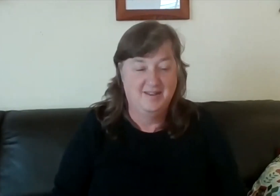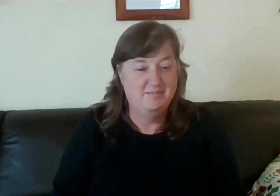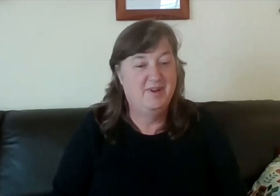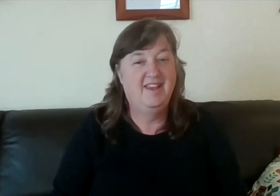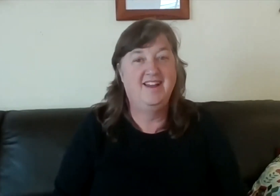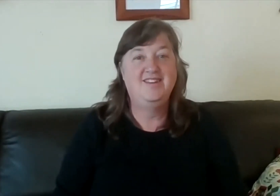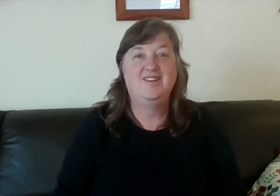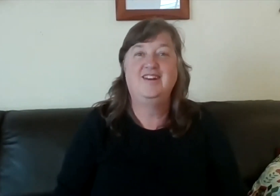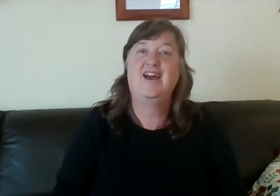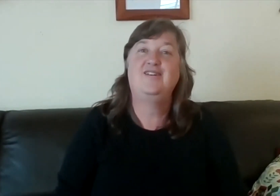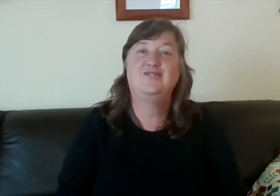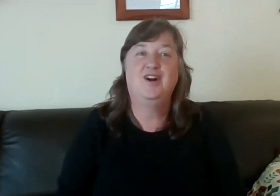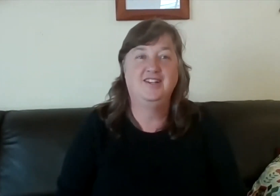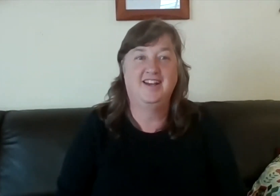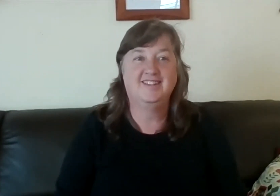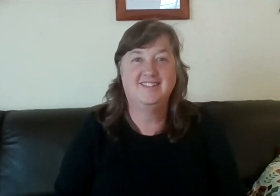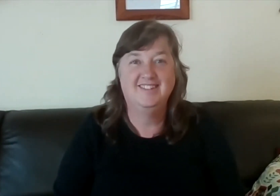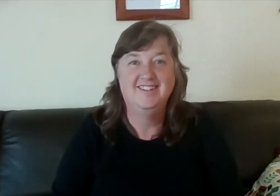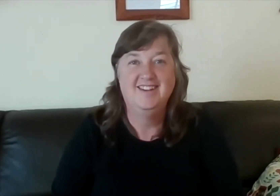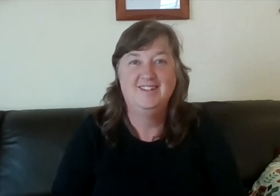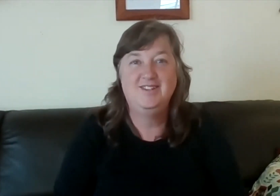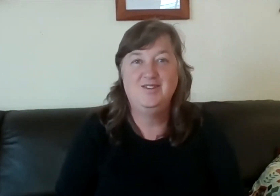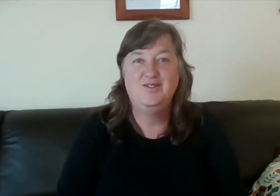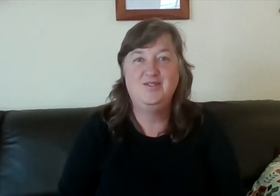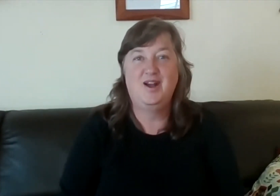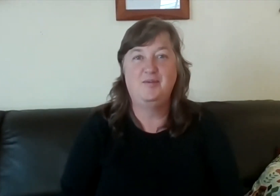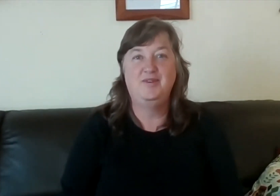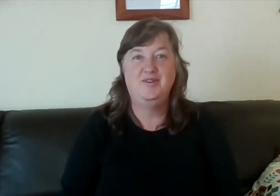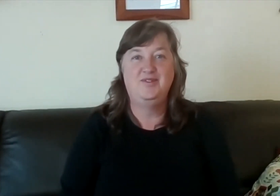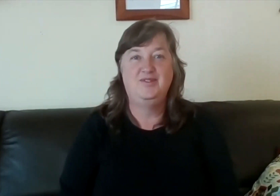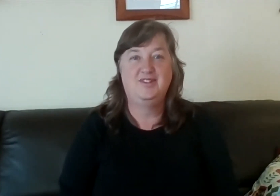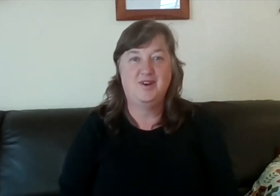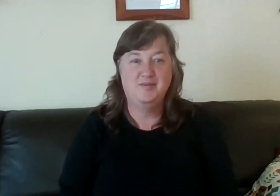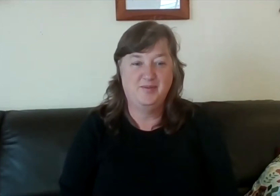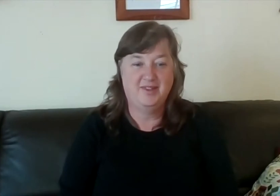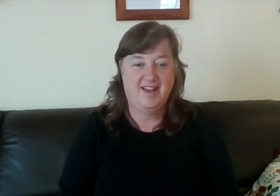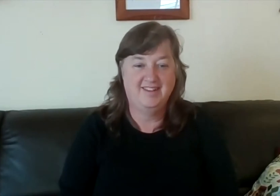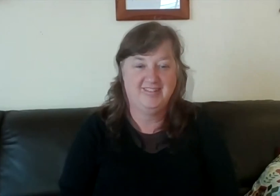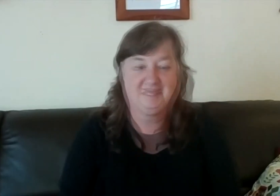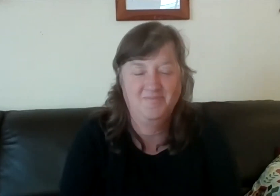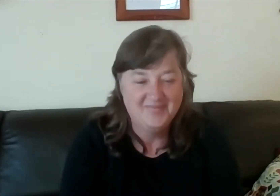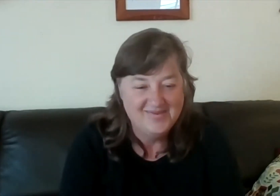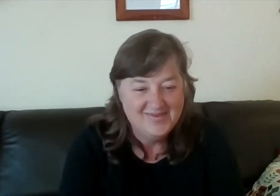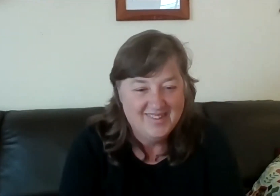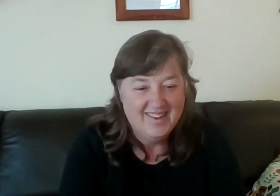But again, you're going to have context to help you determine what that is. Here.